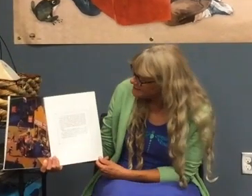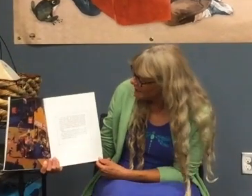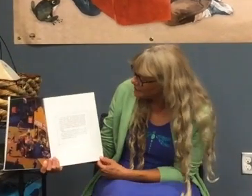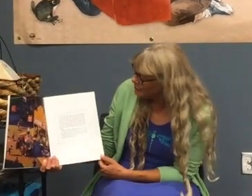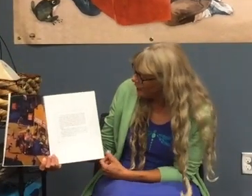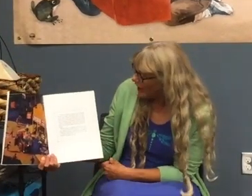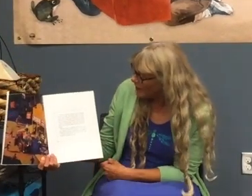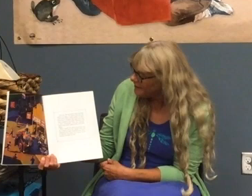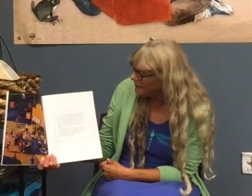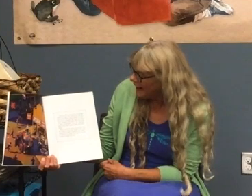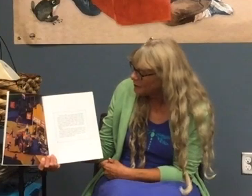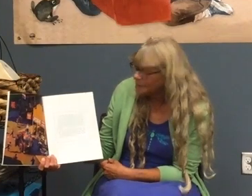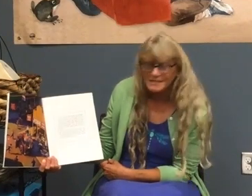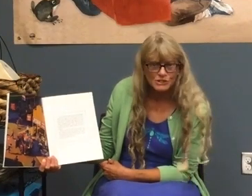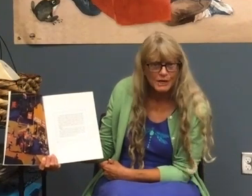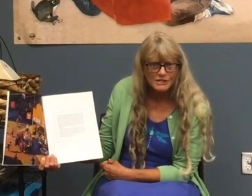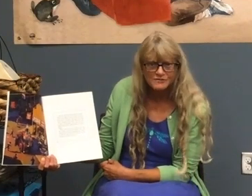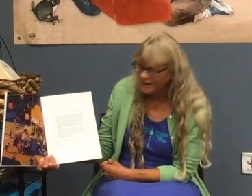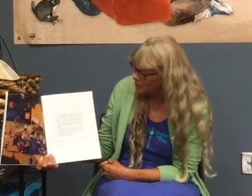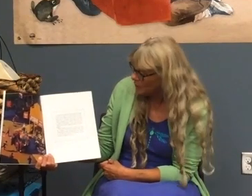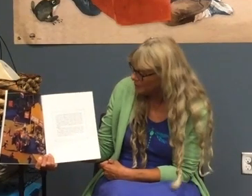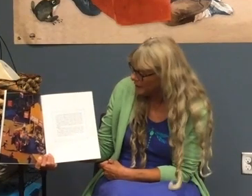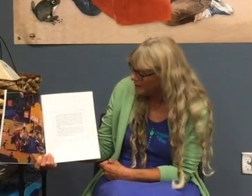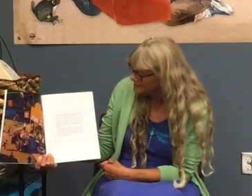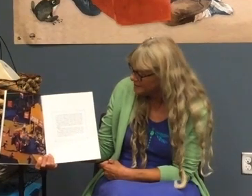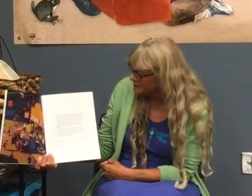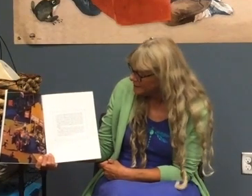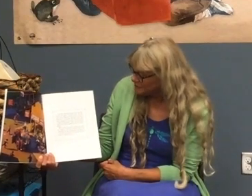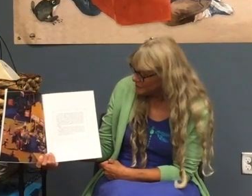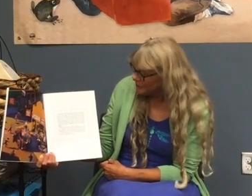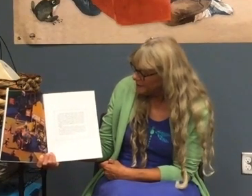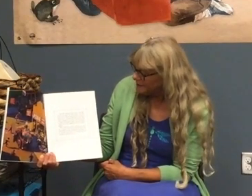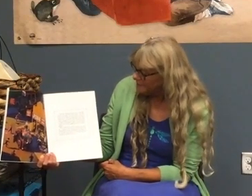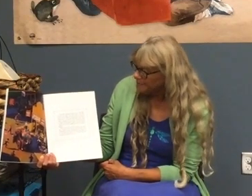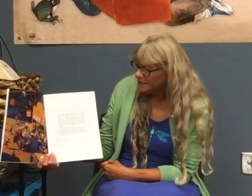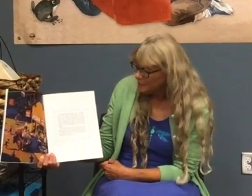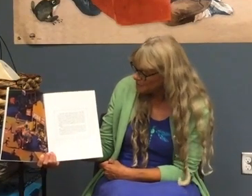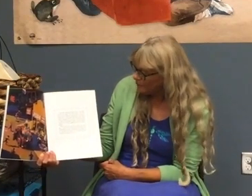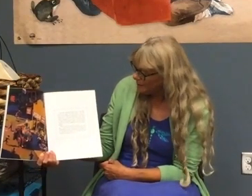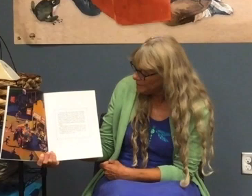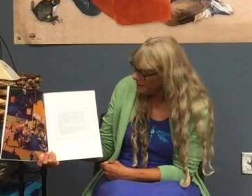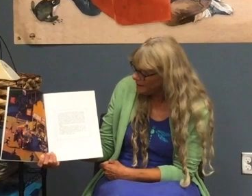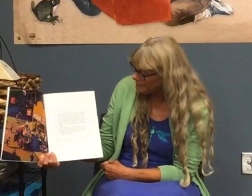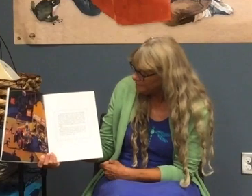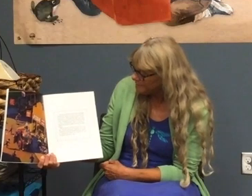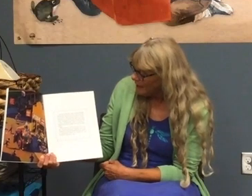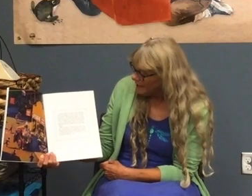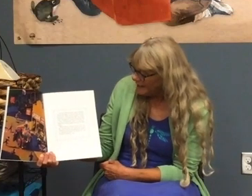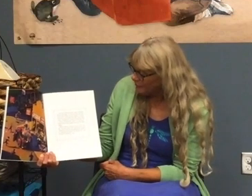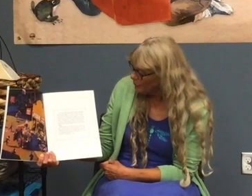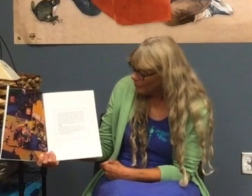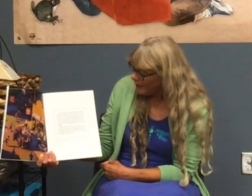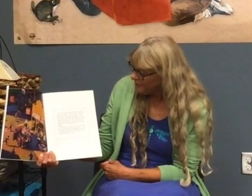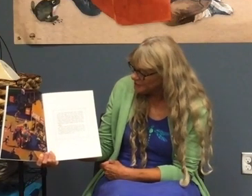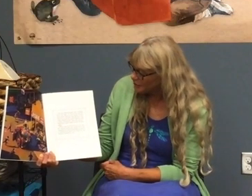I tell you, Harvey Potter was a strange fellow, all right. To look at him, he was quite plain.